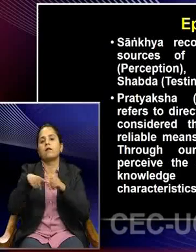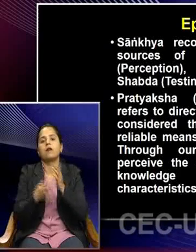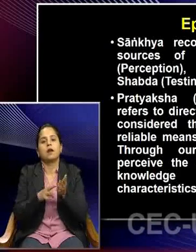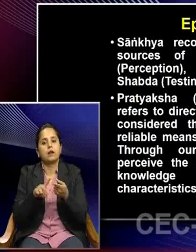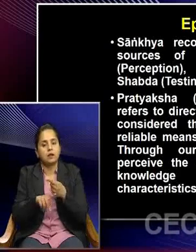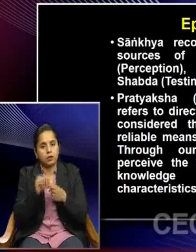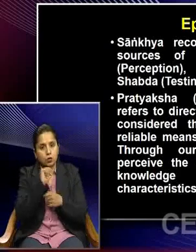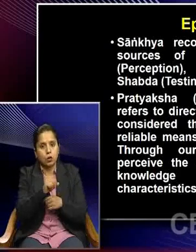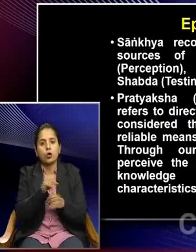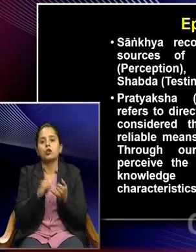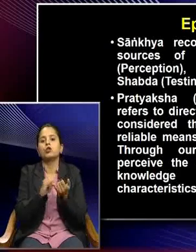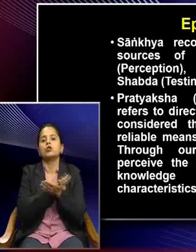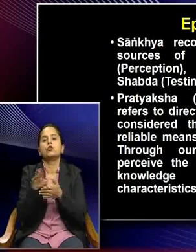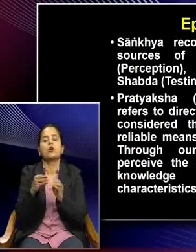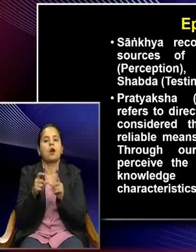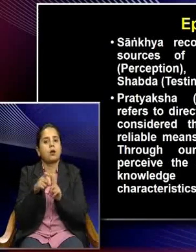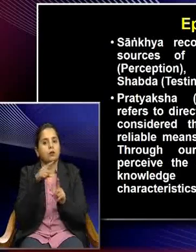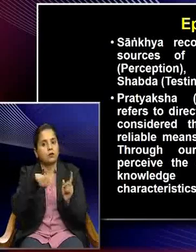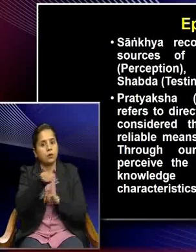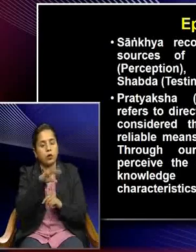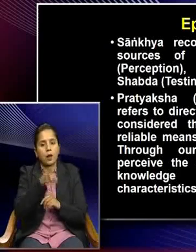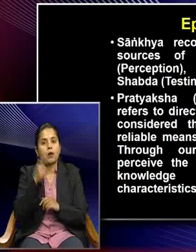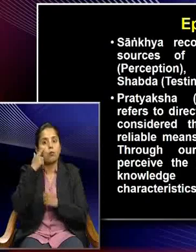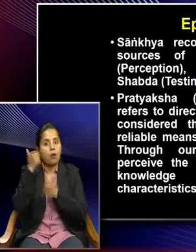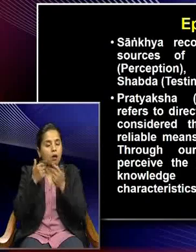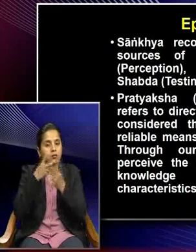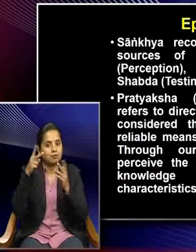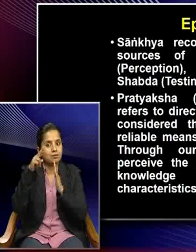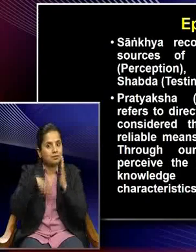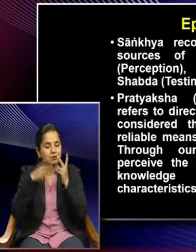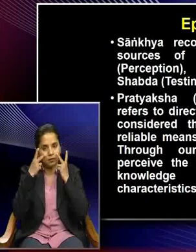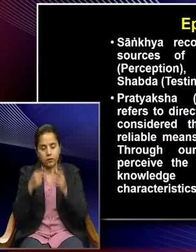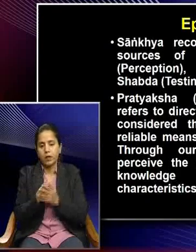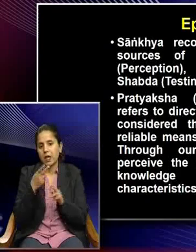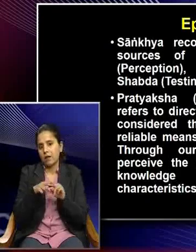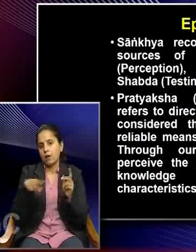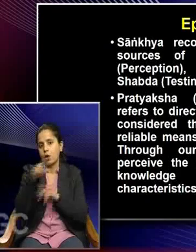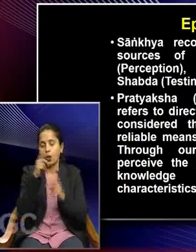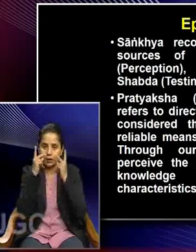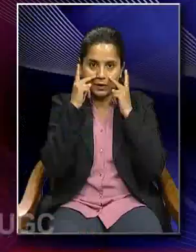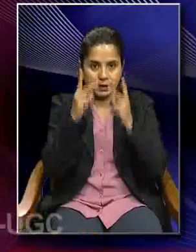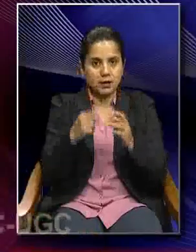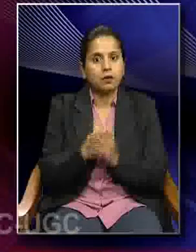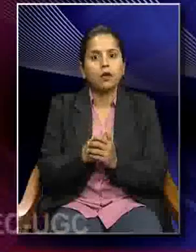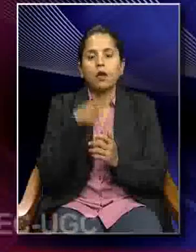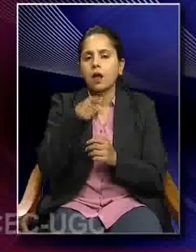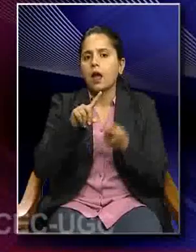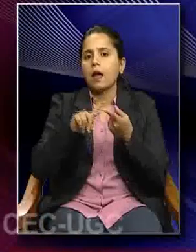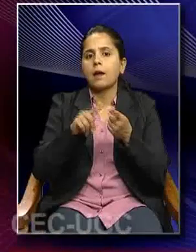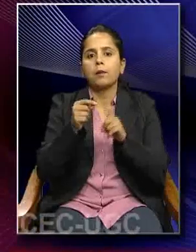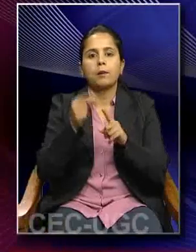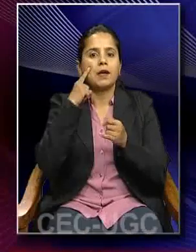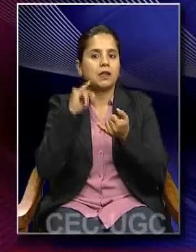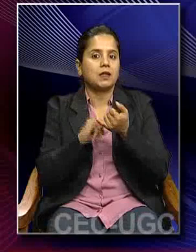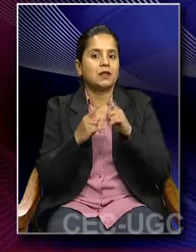Shabd, which is testimony. So basically, if you look at the epistemology